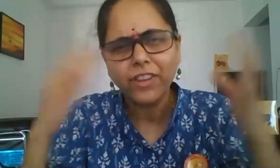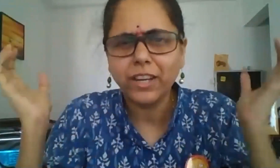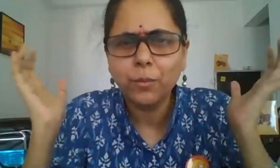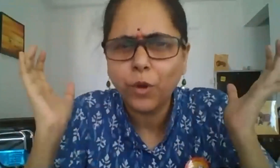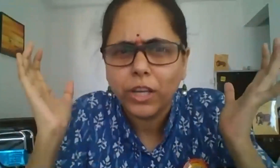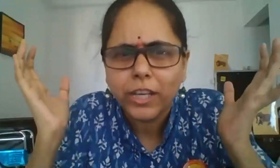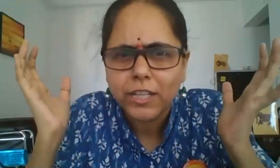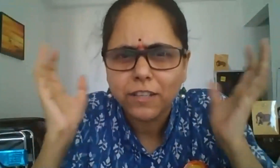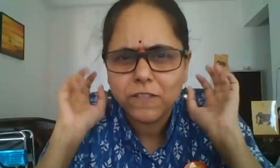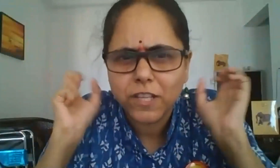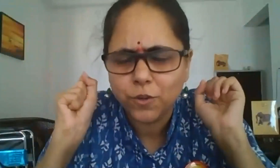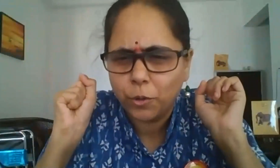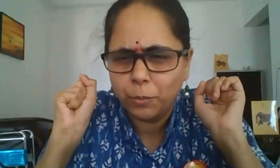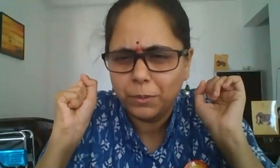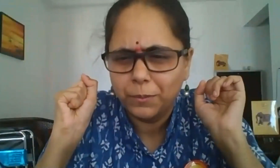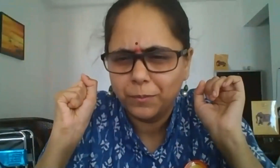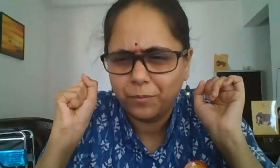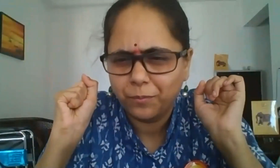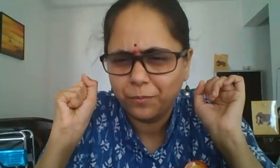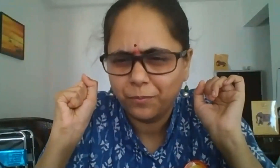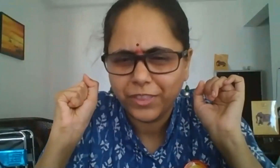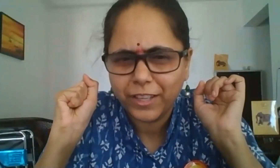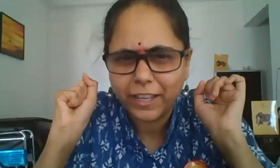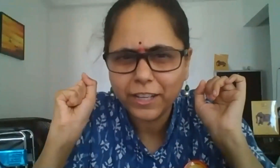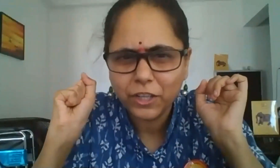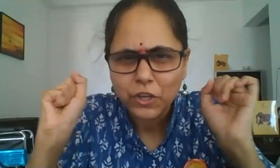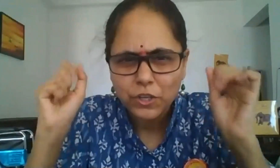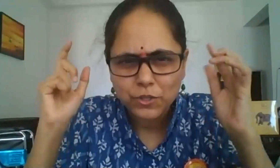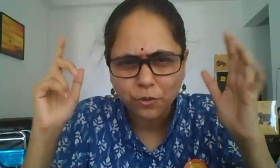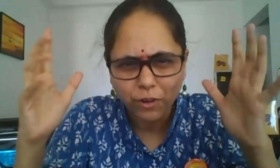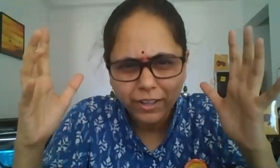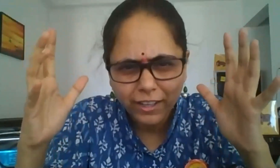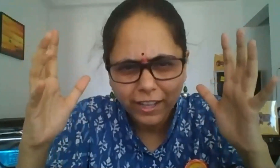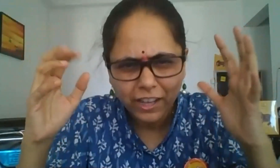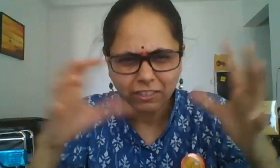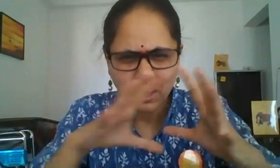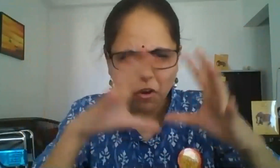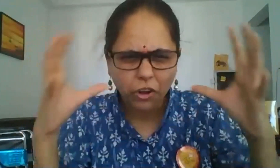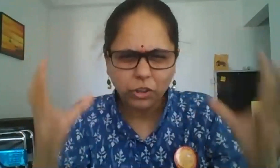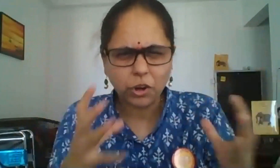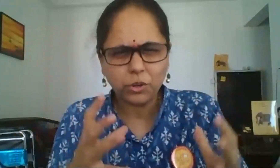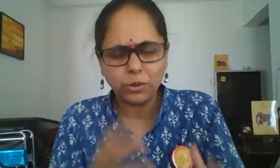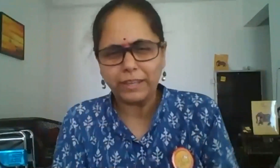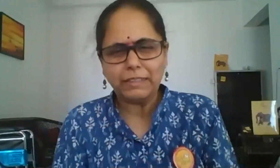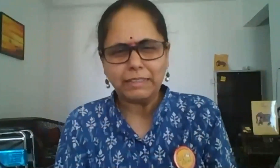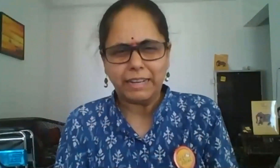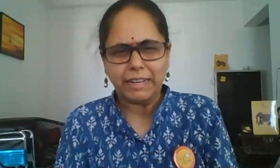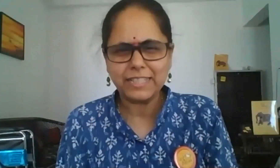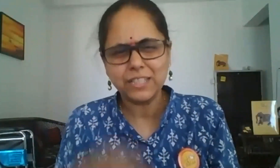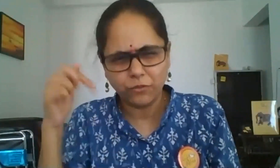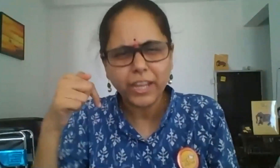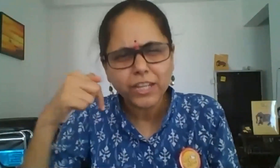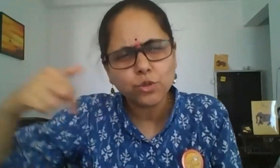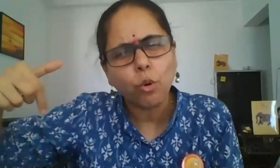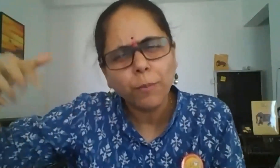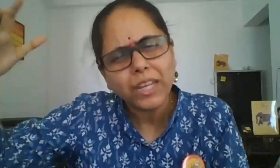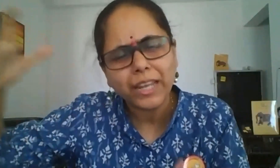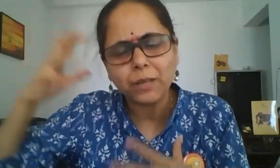end up calling ourselves as normal. Correct? So one day they all got together and they said, we get so many names,